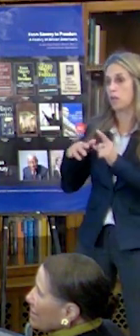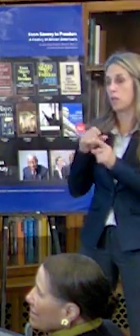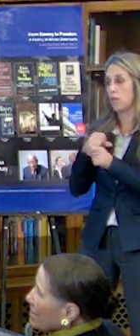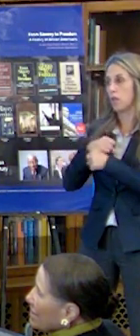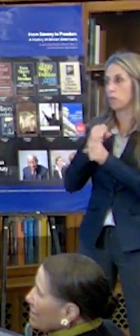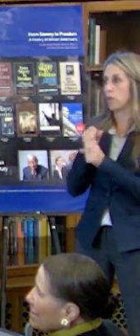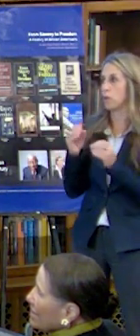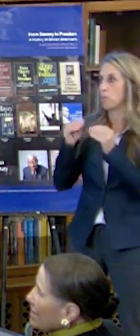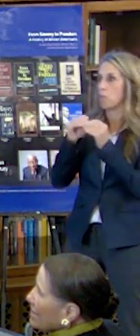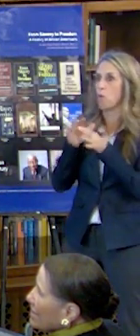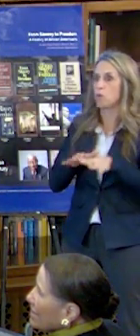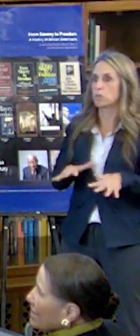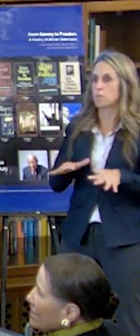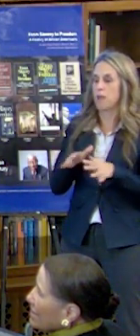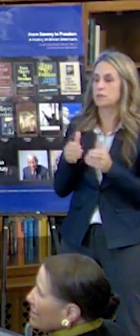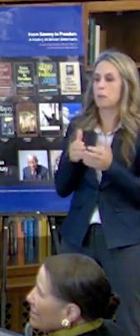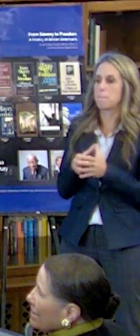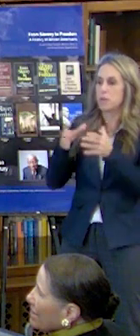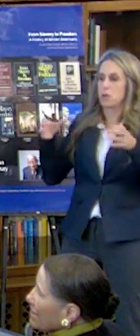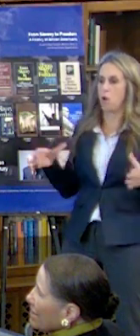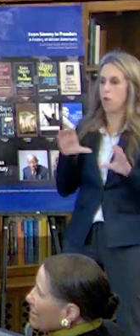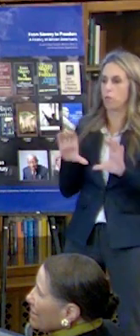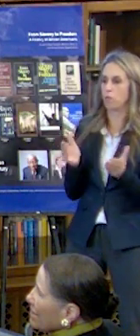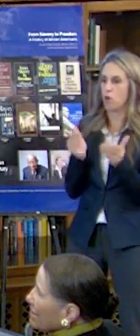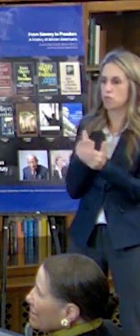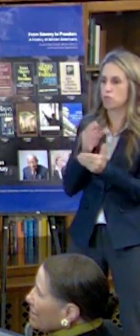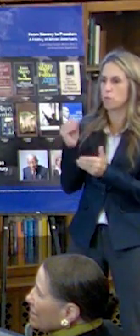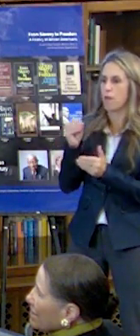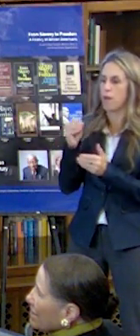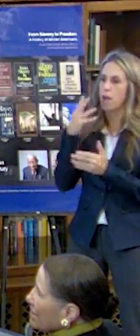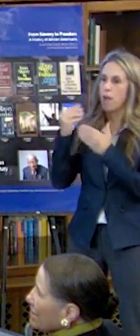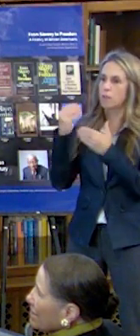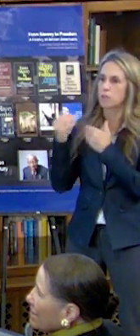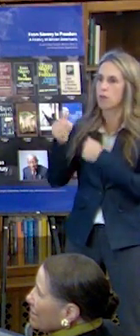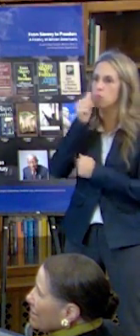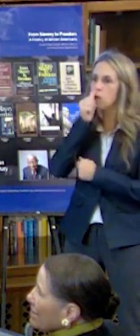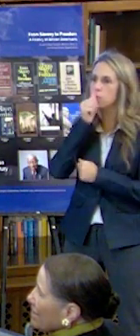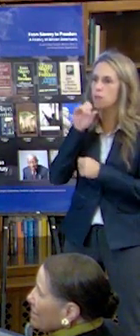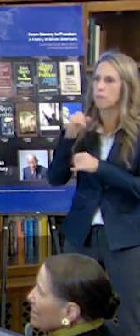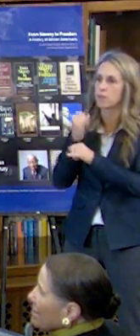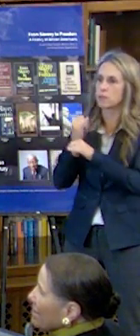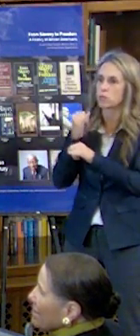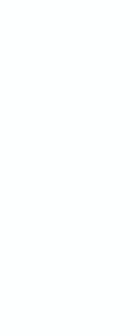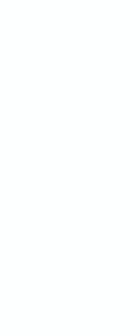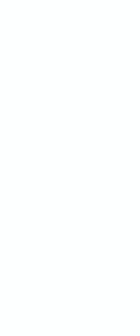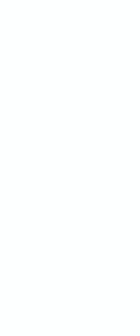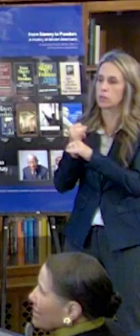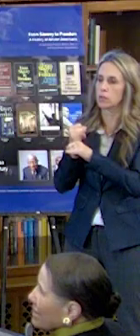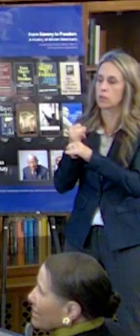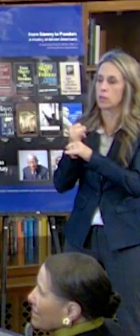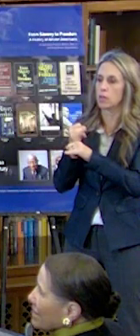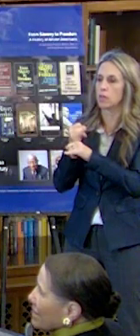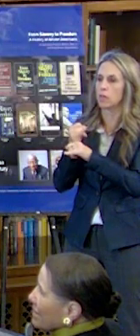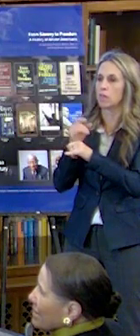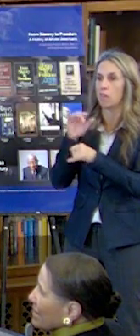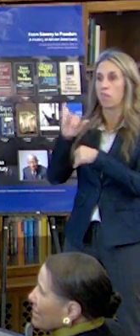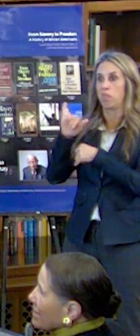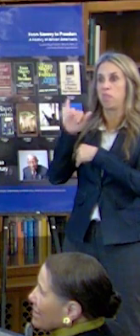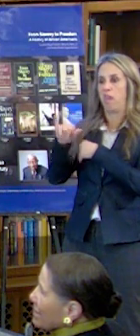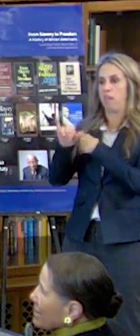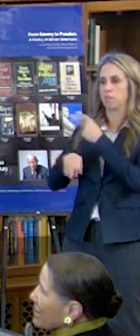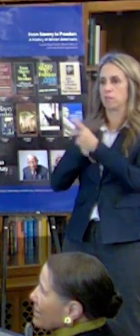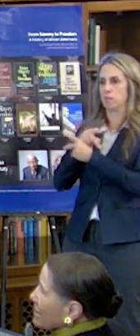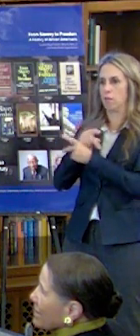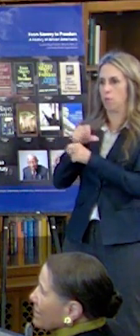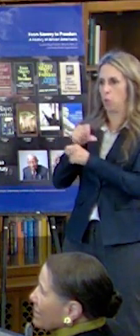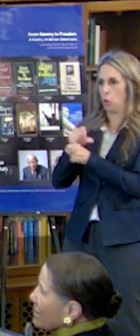the classroom and outside of the profits of the institutions are the kind of work that we need to begin